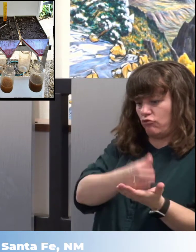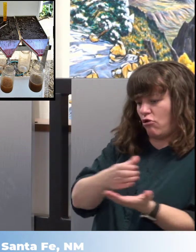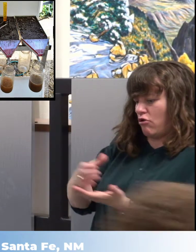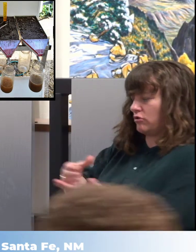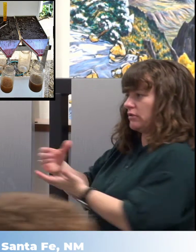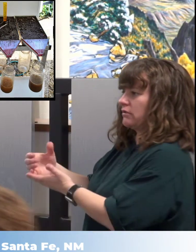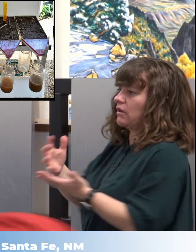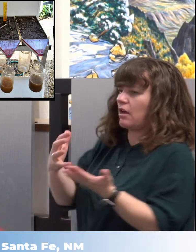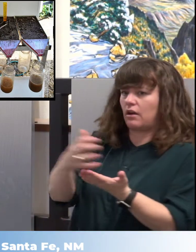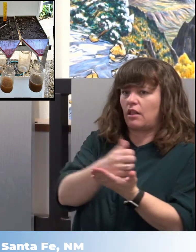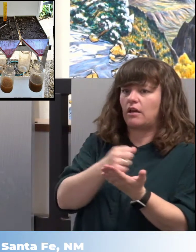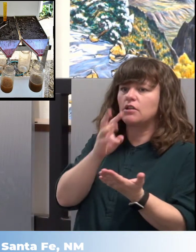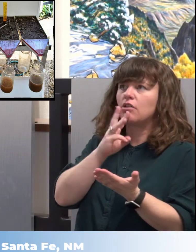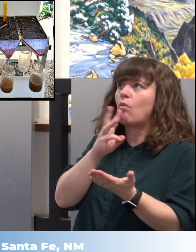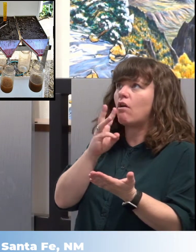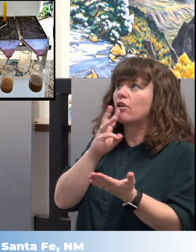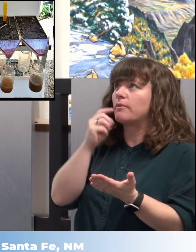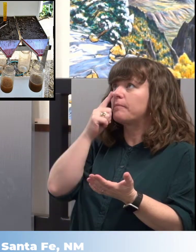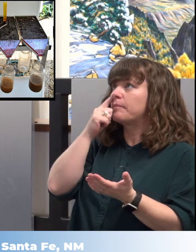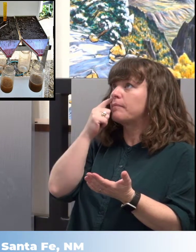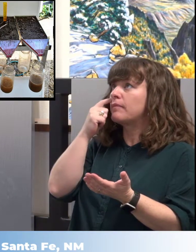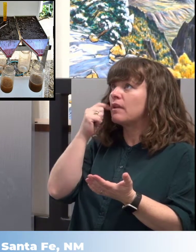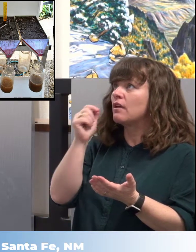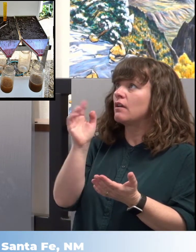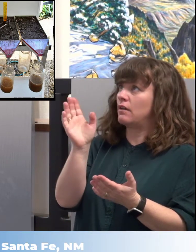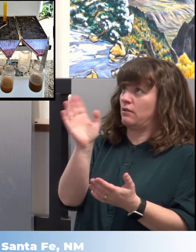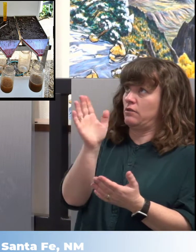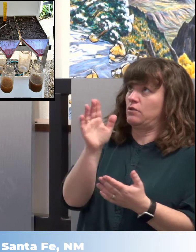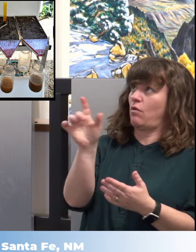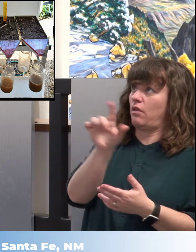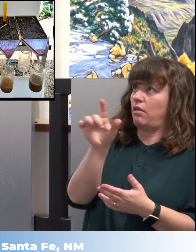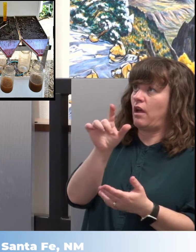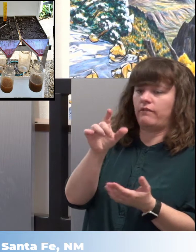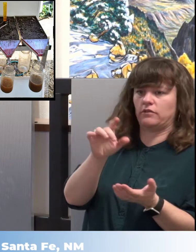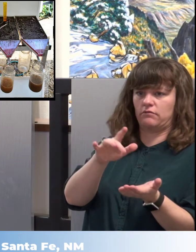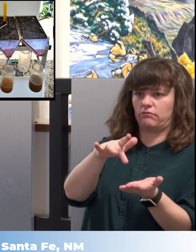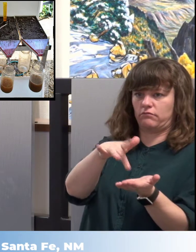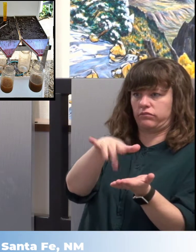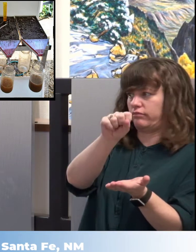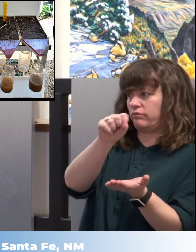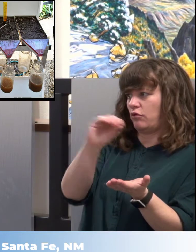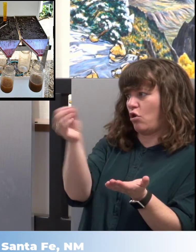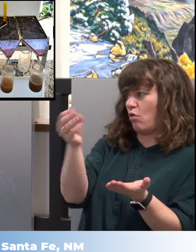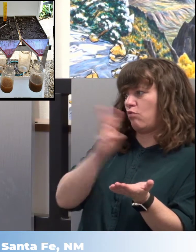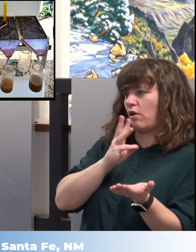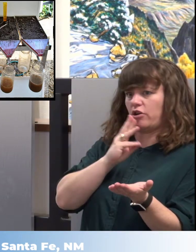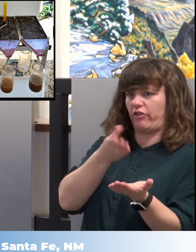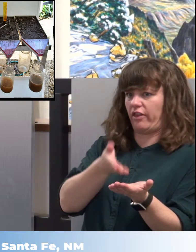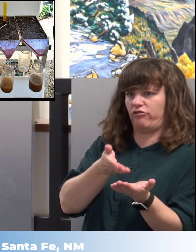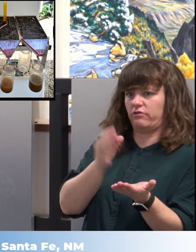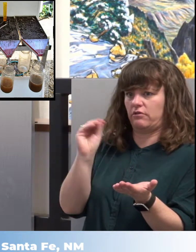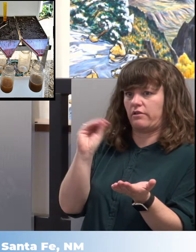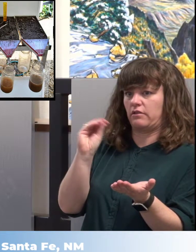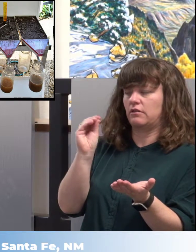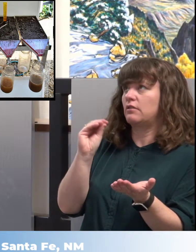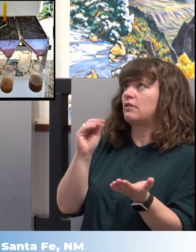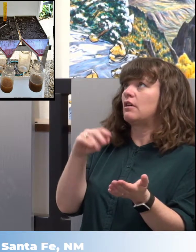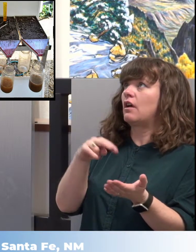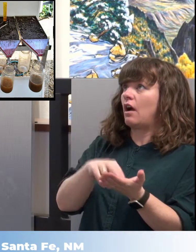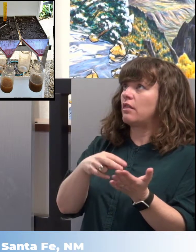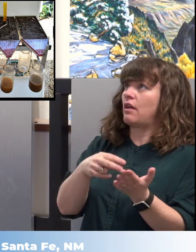like a little spout at the front there. So that jar at the front on the left hand side hasn't got any water in it. So none of the water that hit that